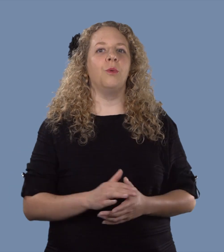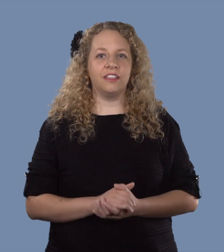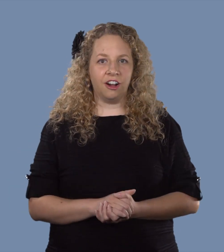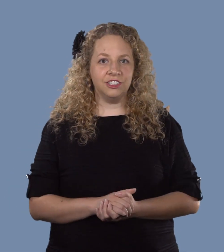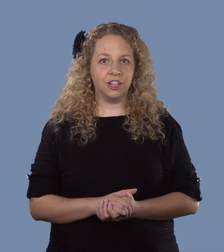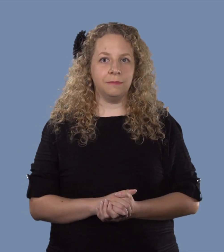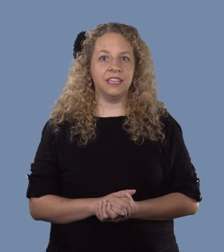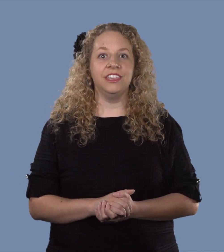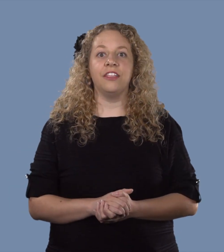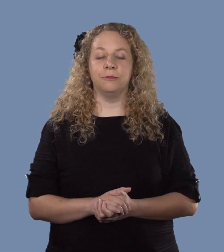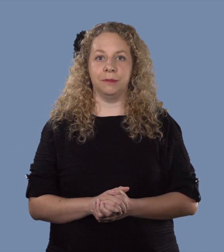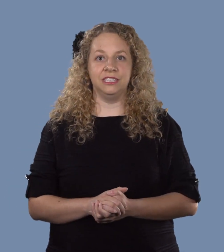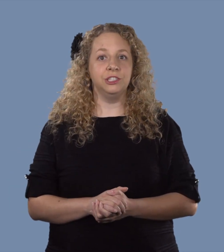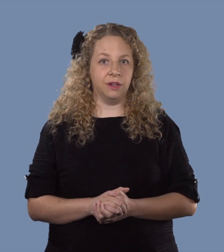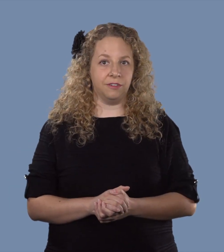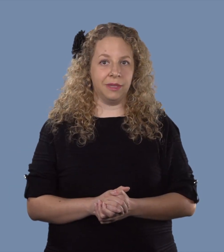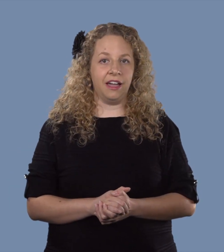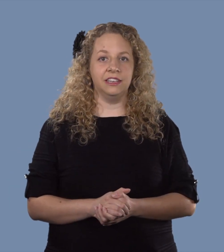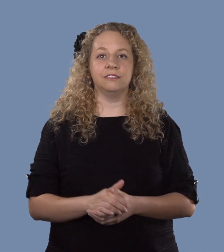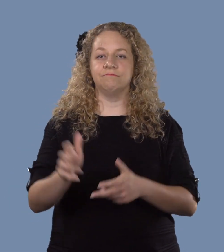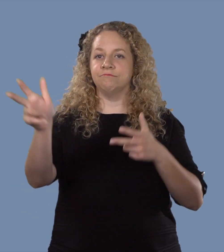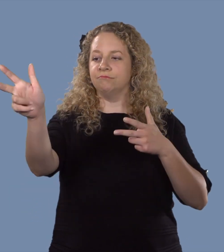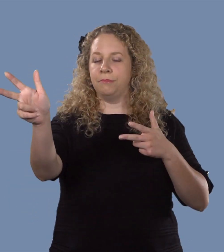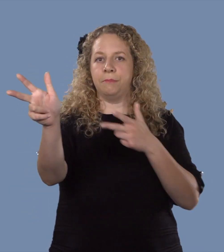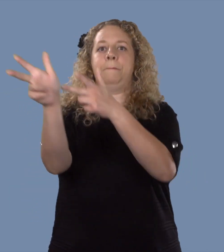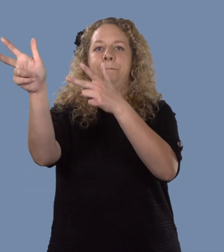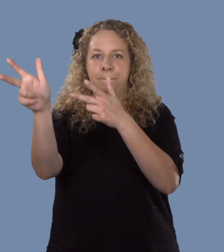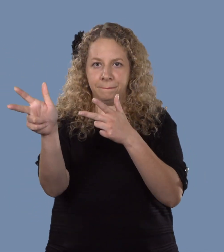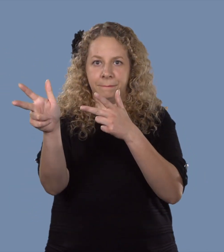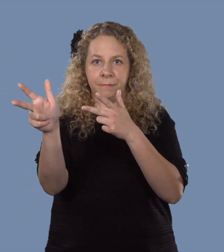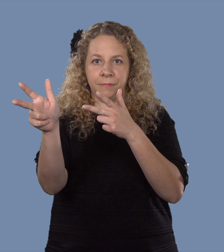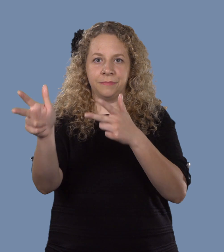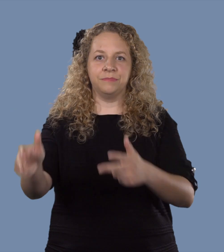You could use a 5 classifier to show a piece of paper blowing around in the wind.